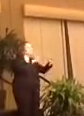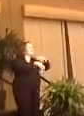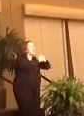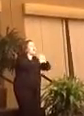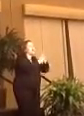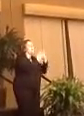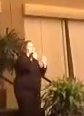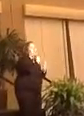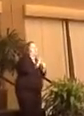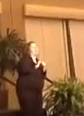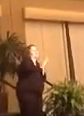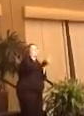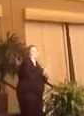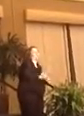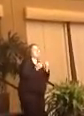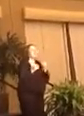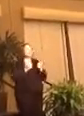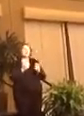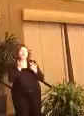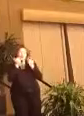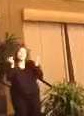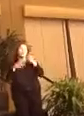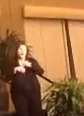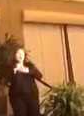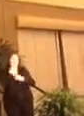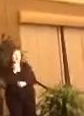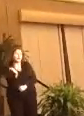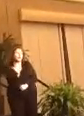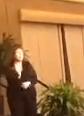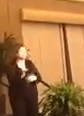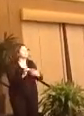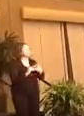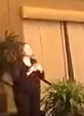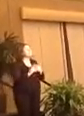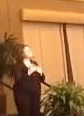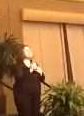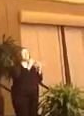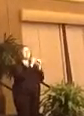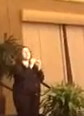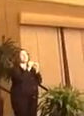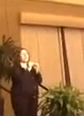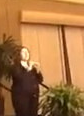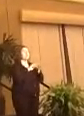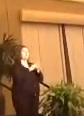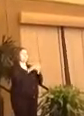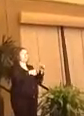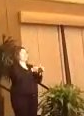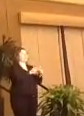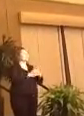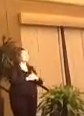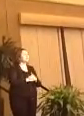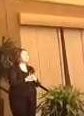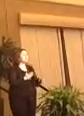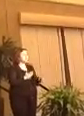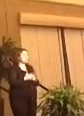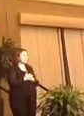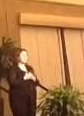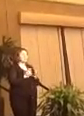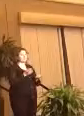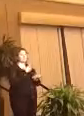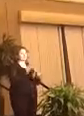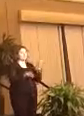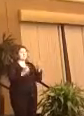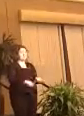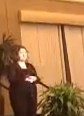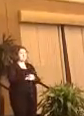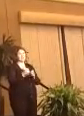people's lives. Not that humor doesn't add value, it certainly does, but something with a little bit more meaning. And so I kind of just fell into it. And then